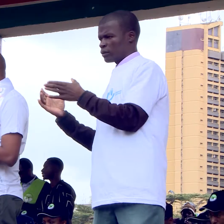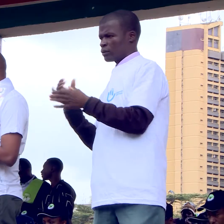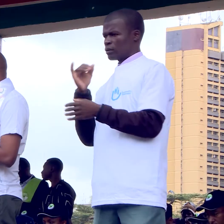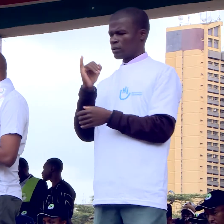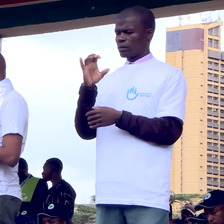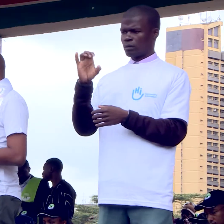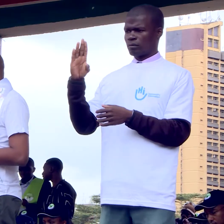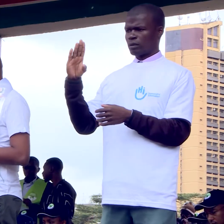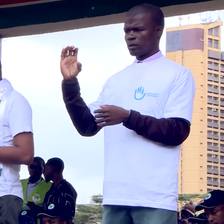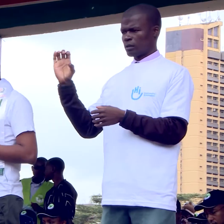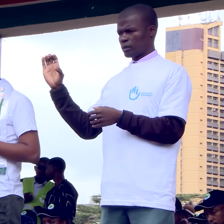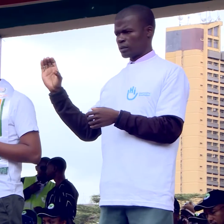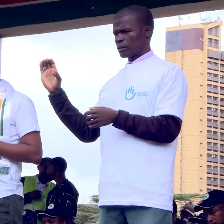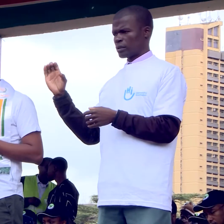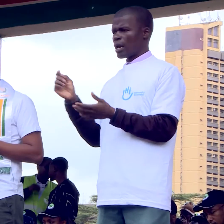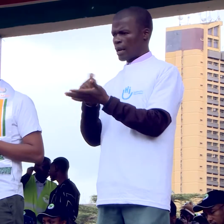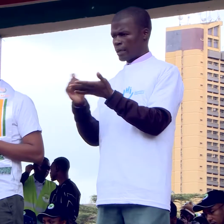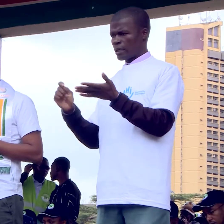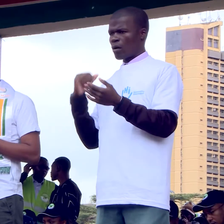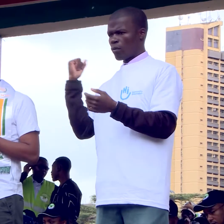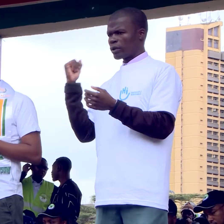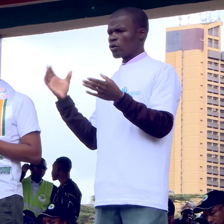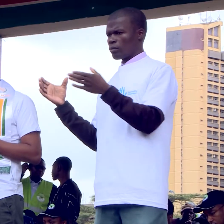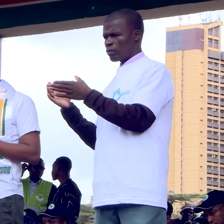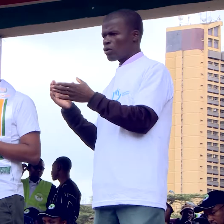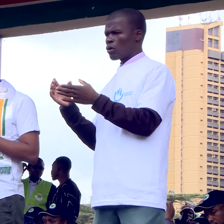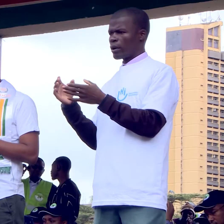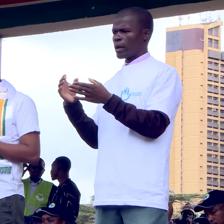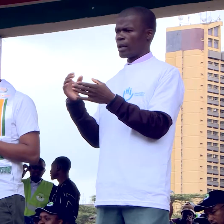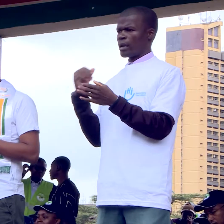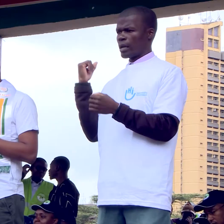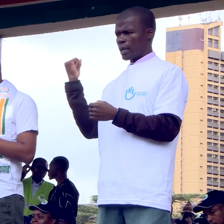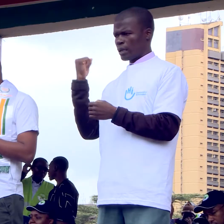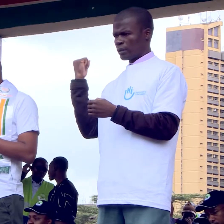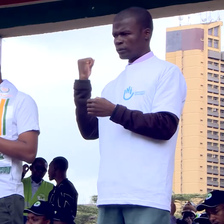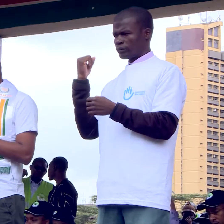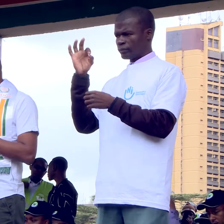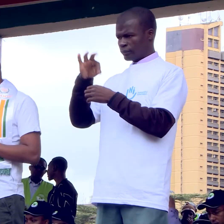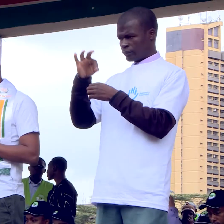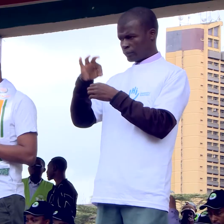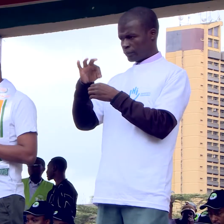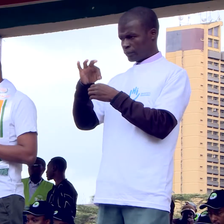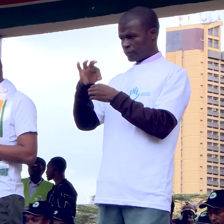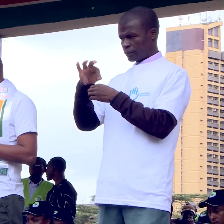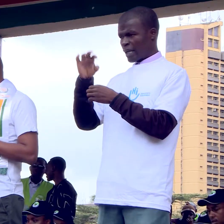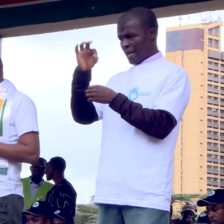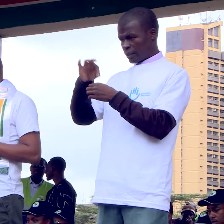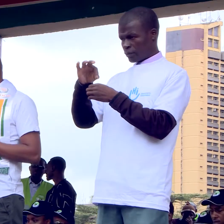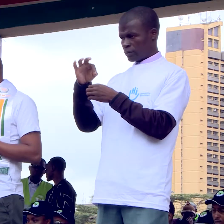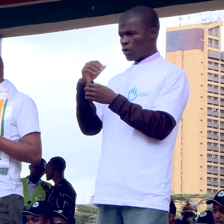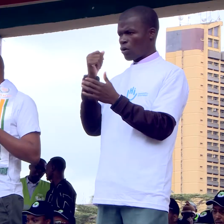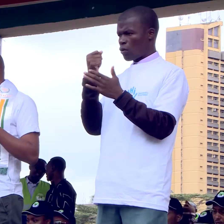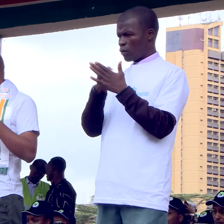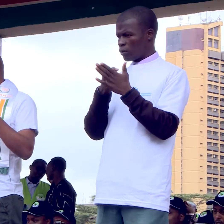parties, and came about after the 2007 post-election chaos to allow dialogue to